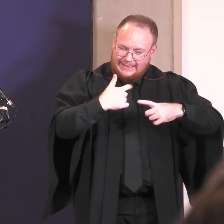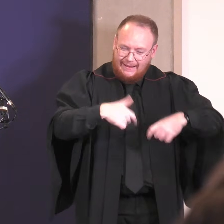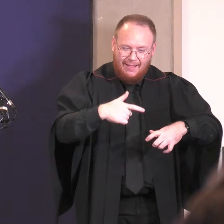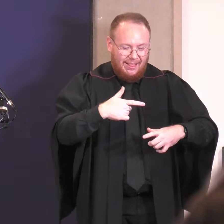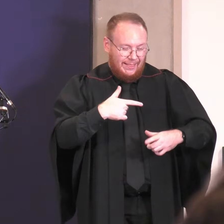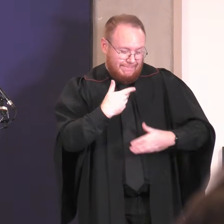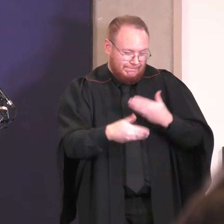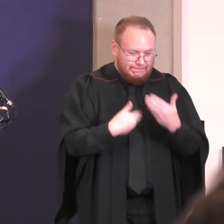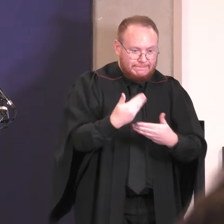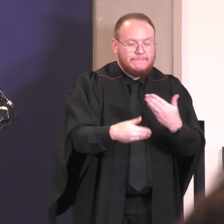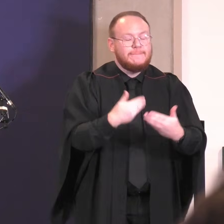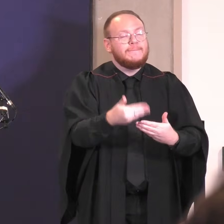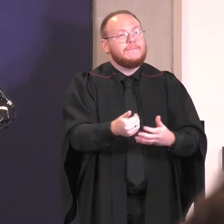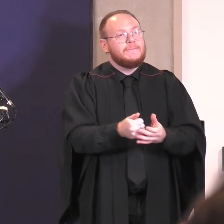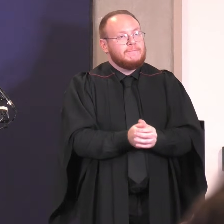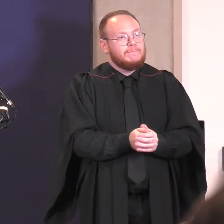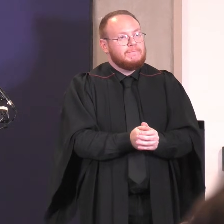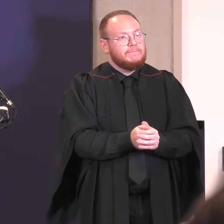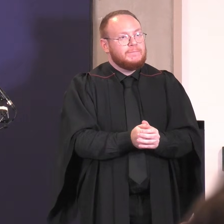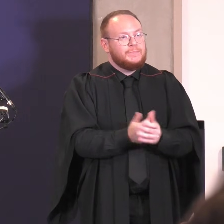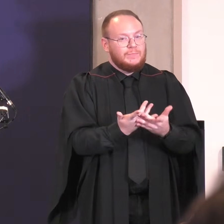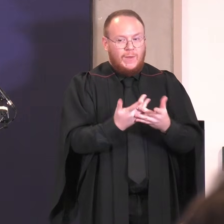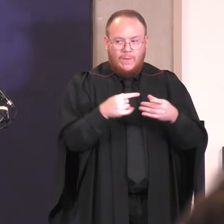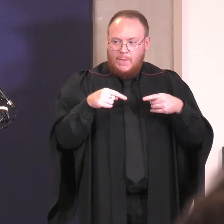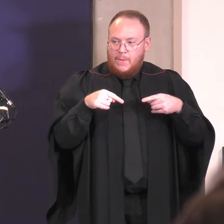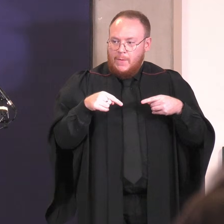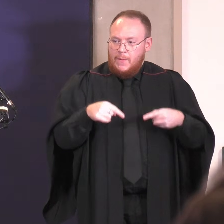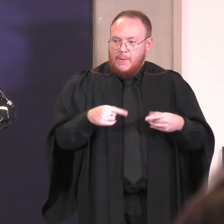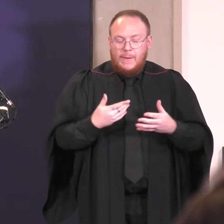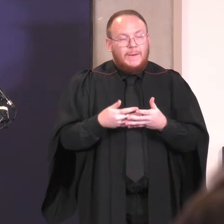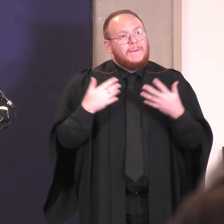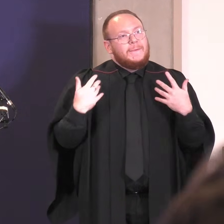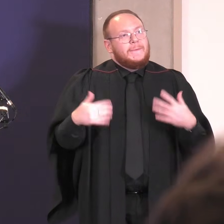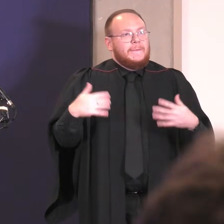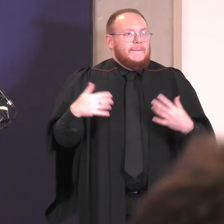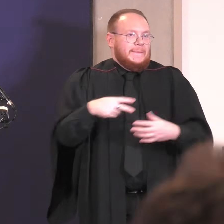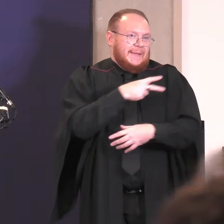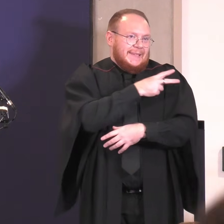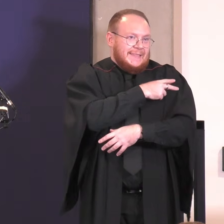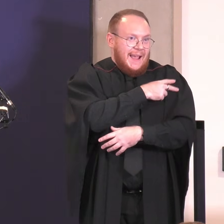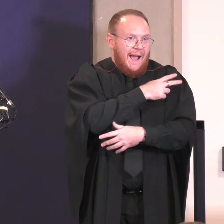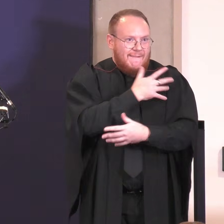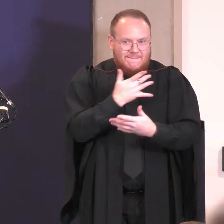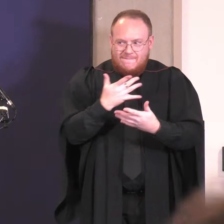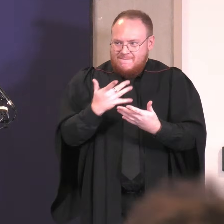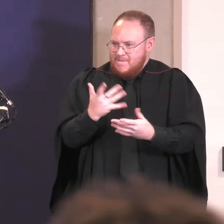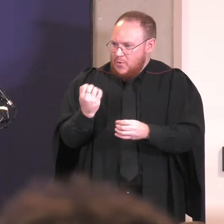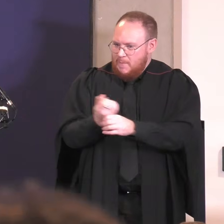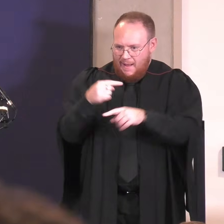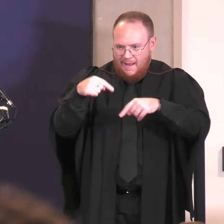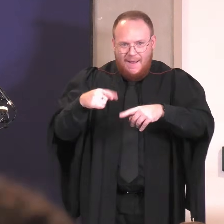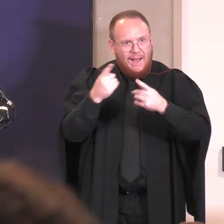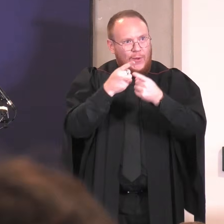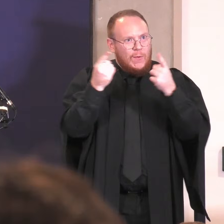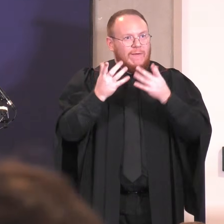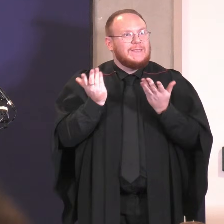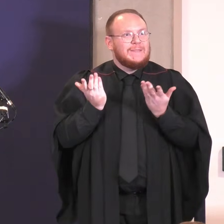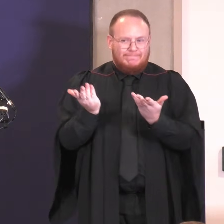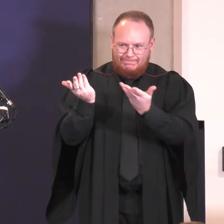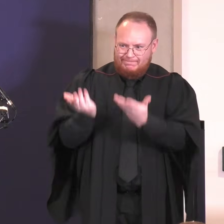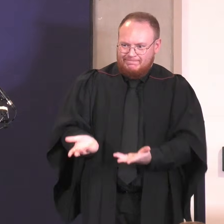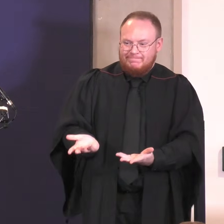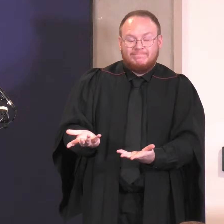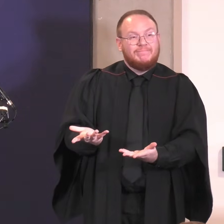None of what we've achieved here today would have been possible without the extraordinary staff who make this place what it is. The lecturers are the heartbeat of this